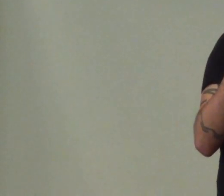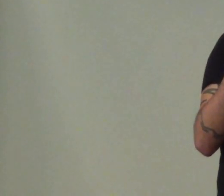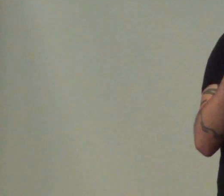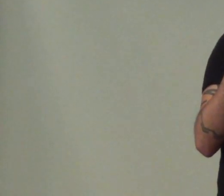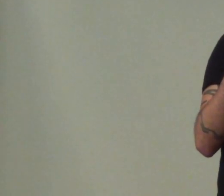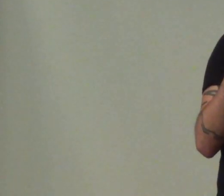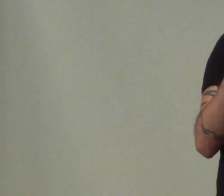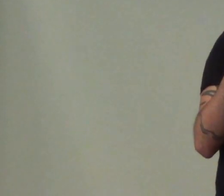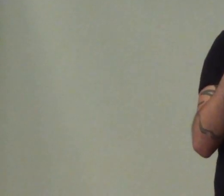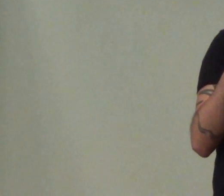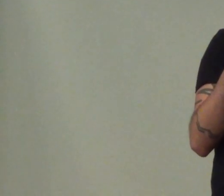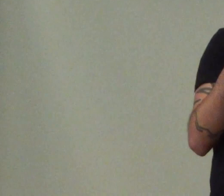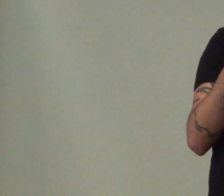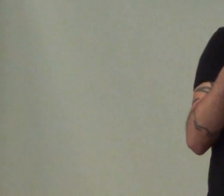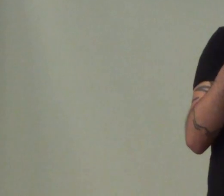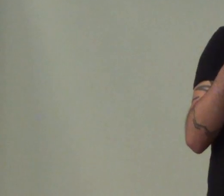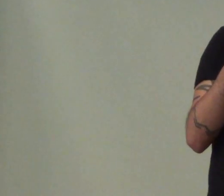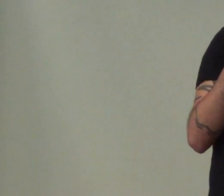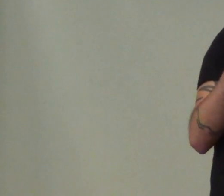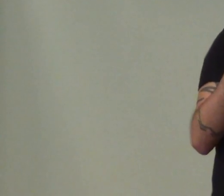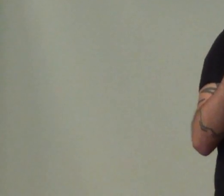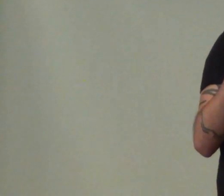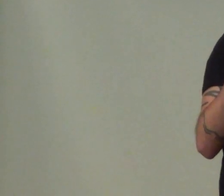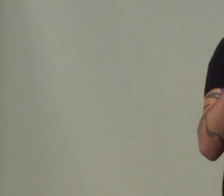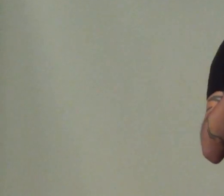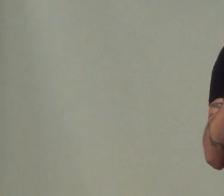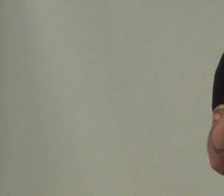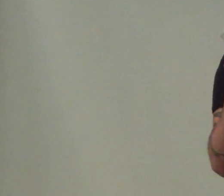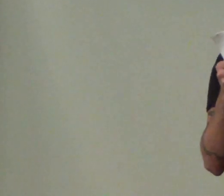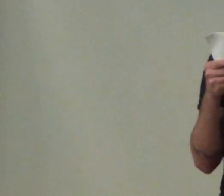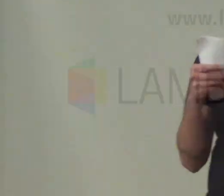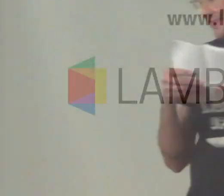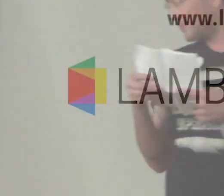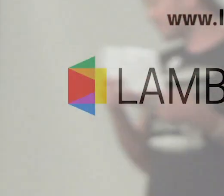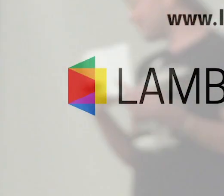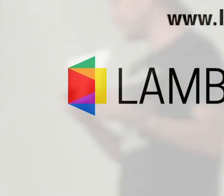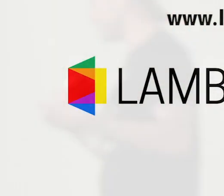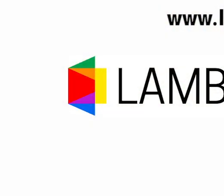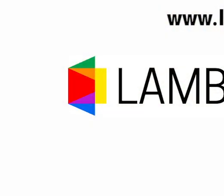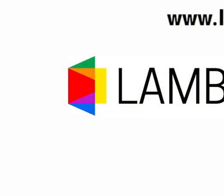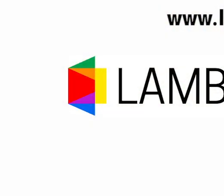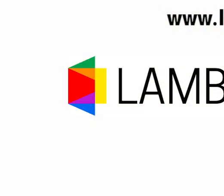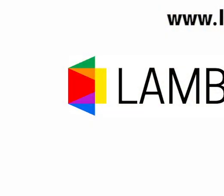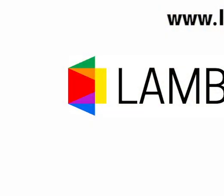not constantly recreating our memory. Thank you. Woo!